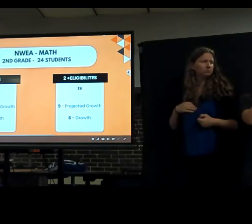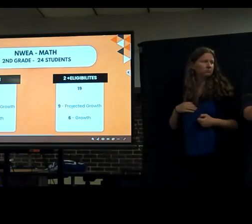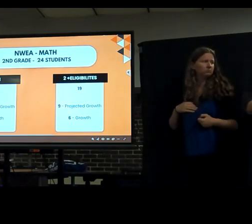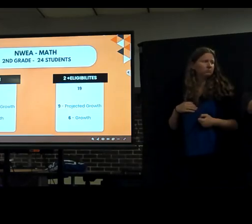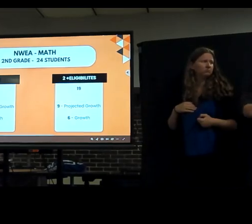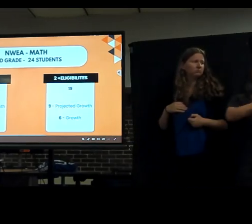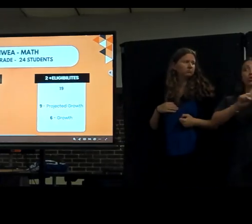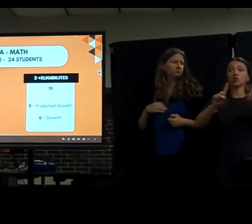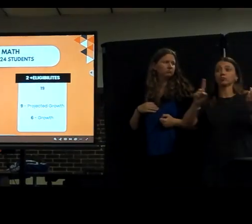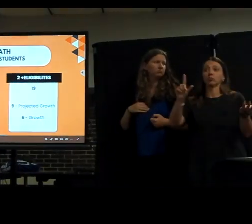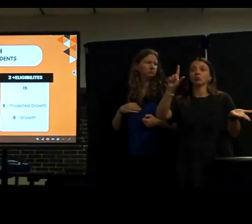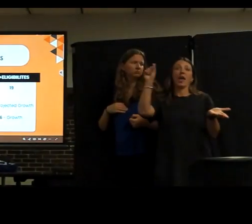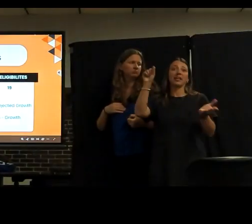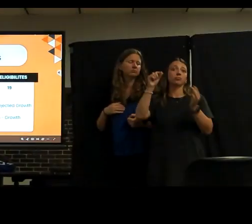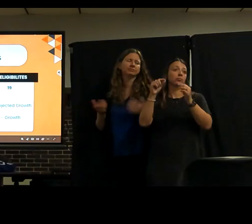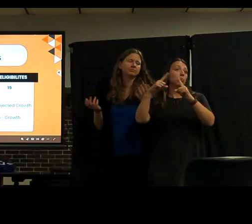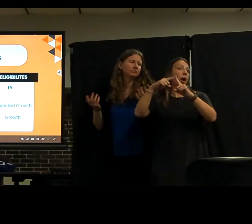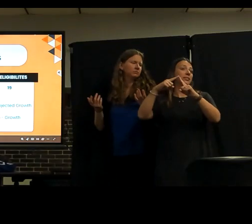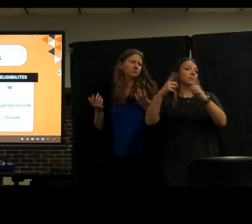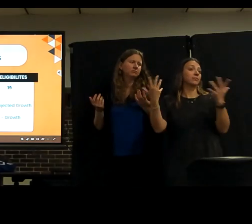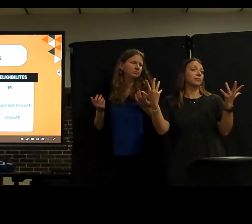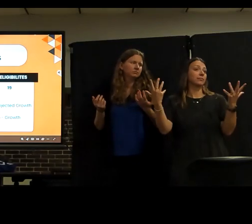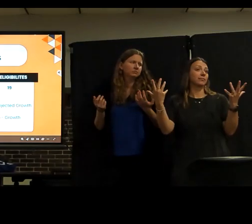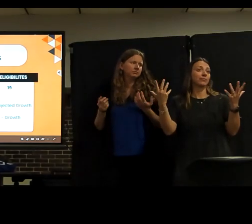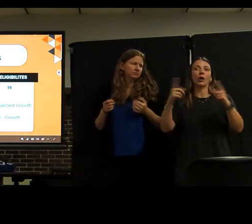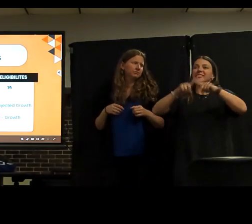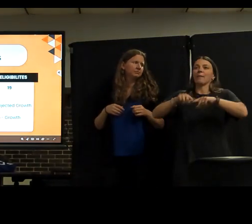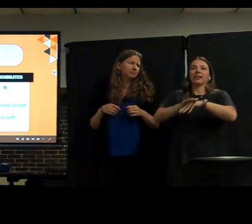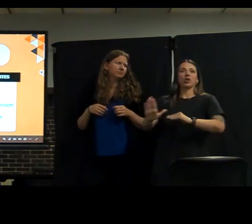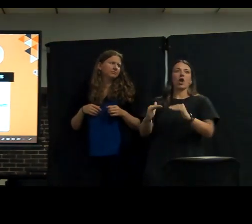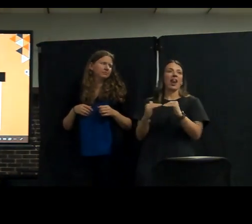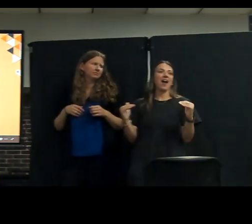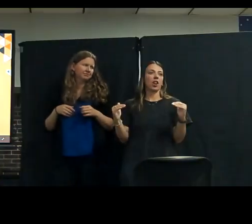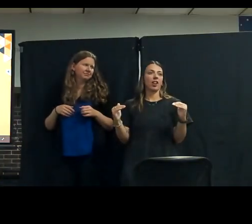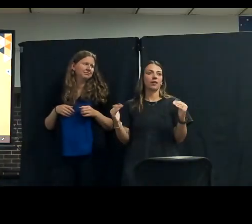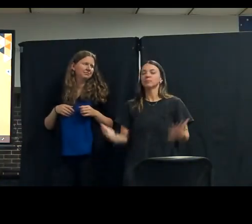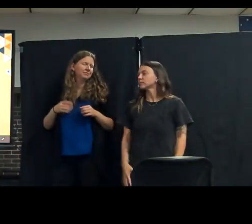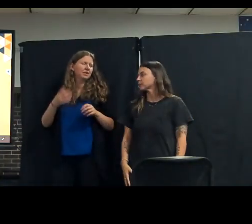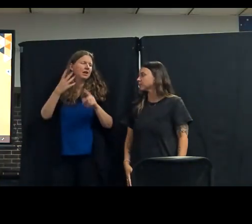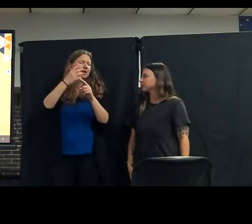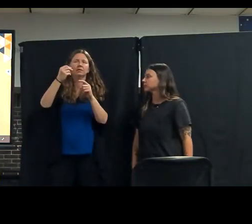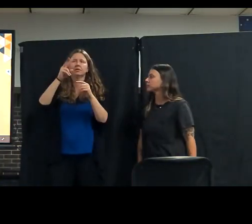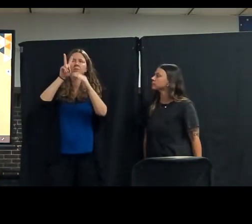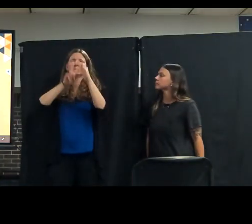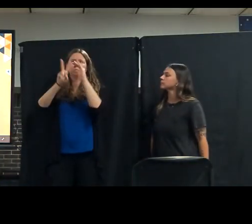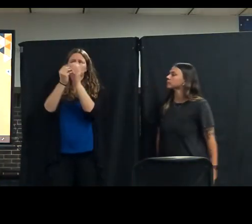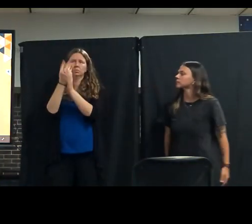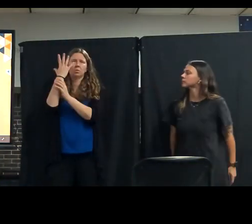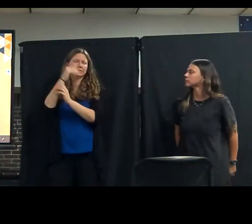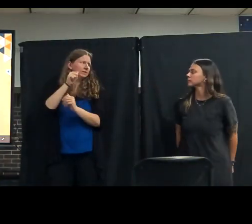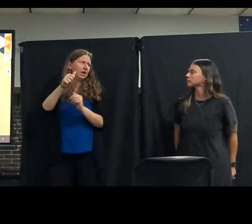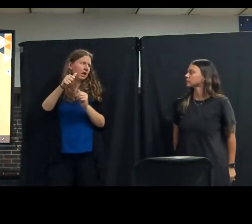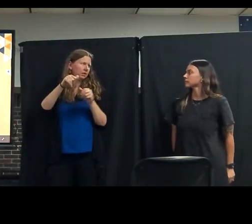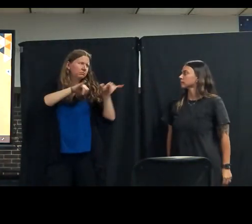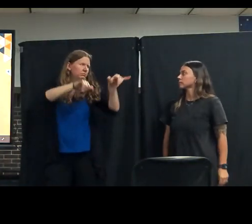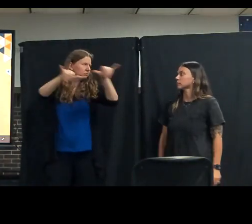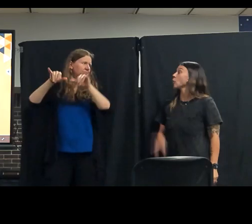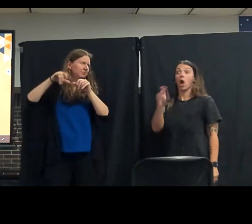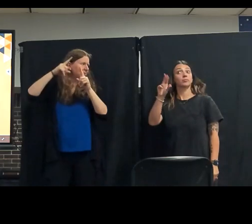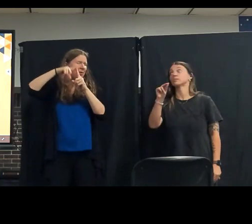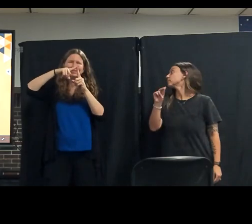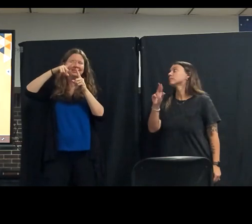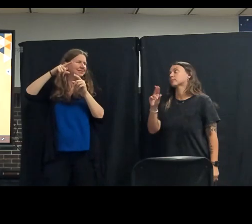And growth can be anywhere from 1 to 20 points. It just depends on the students' levels.